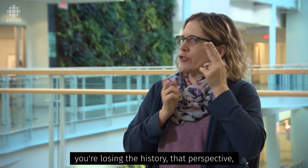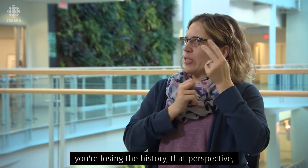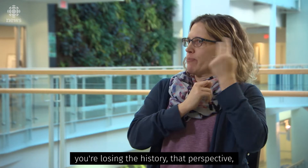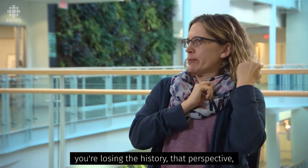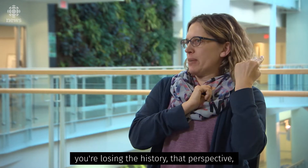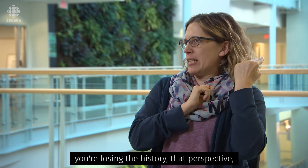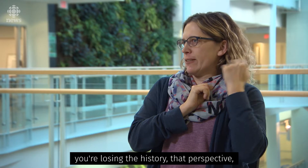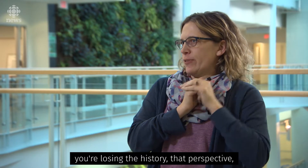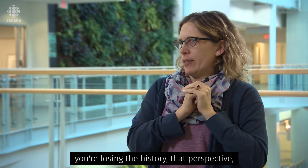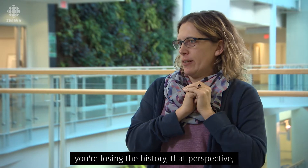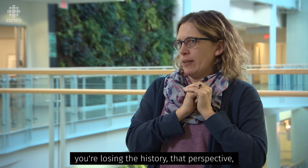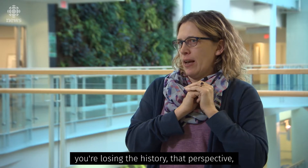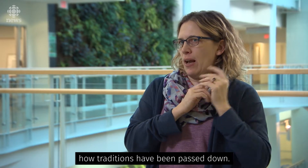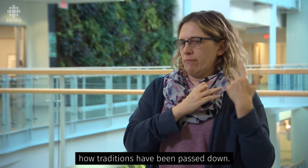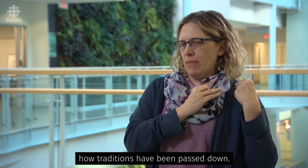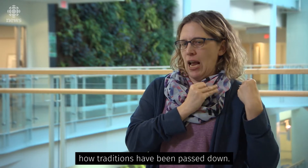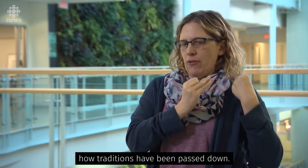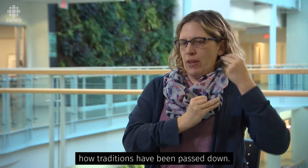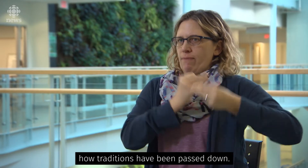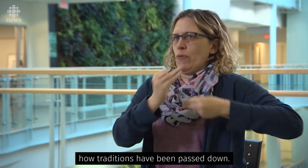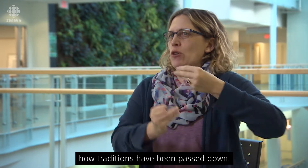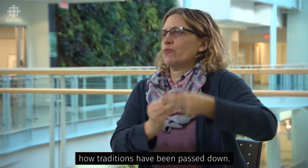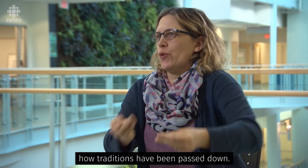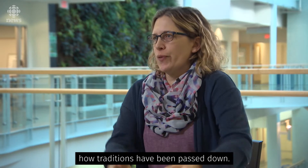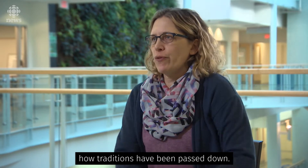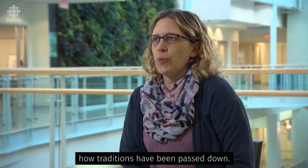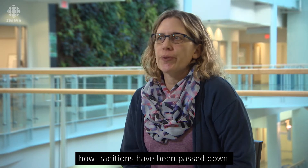perspective, how traditions have been passed down.